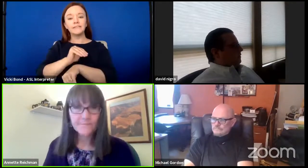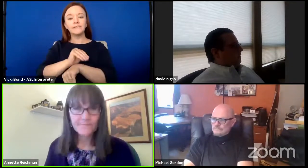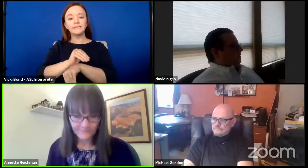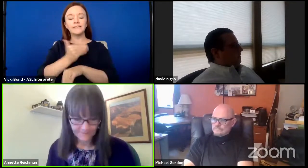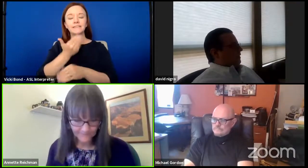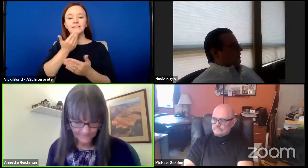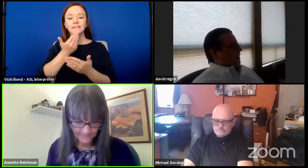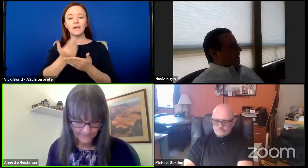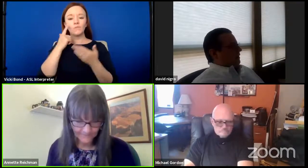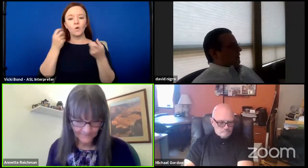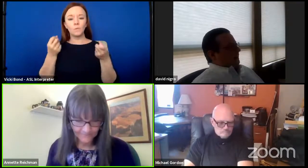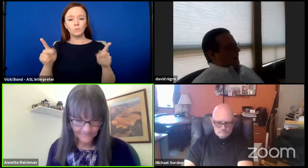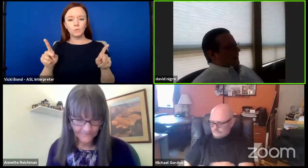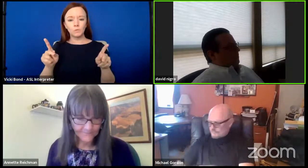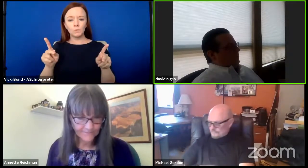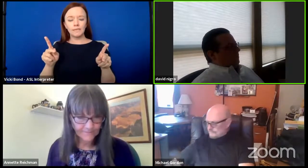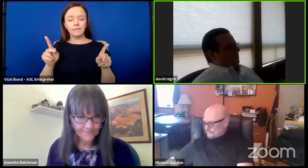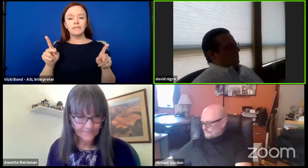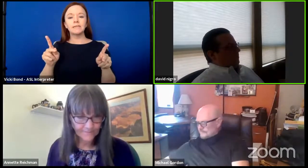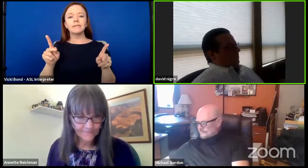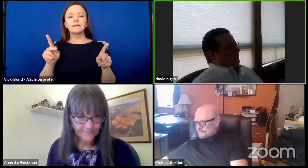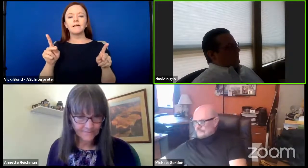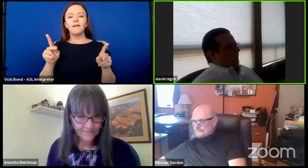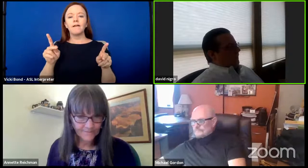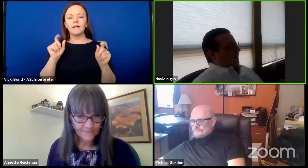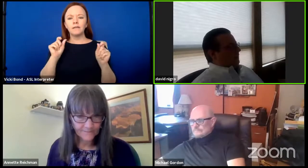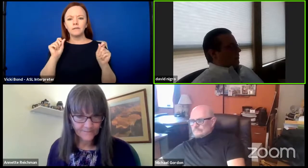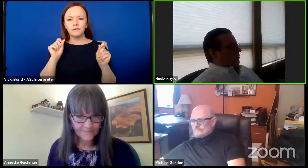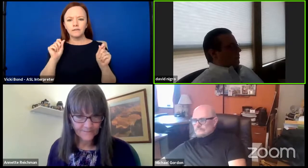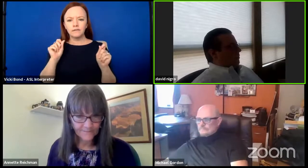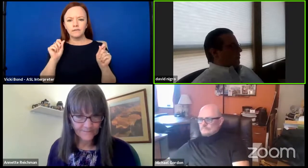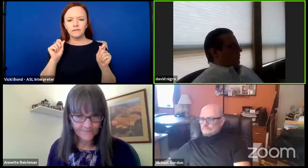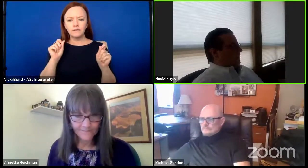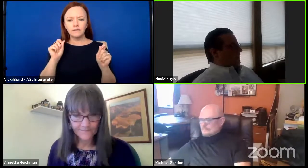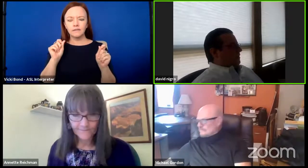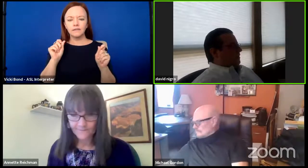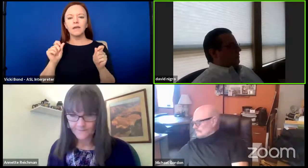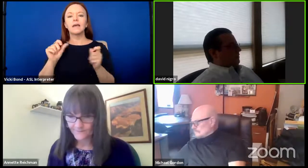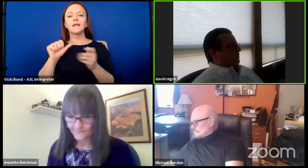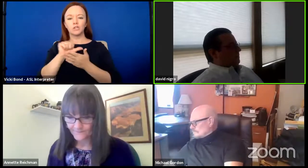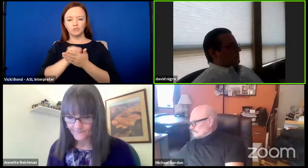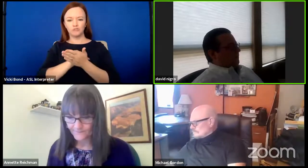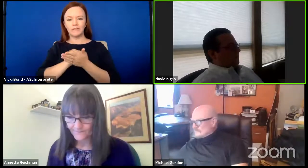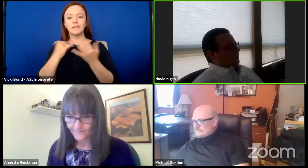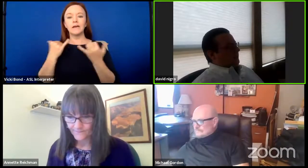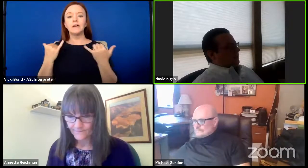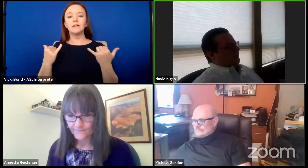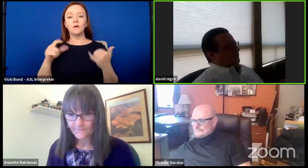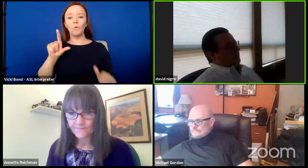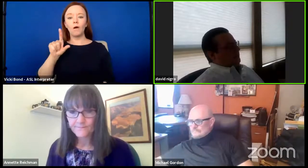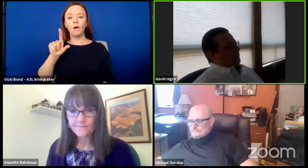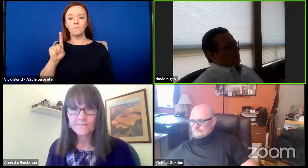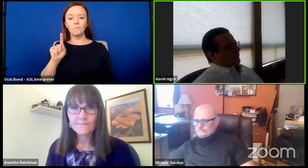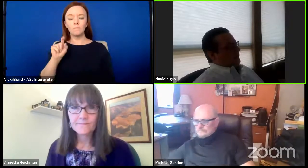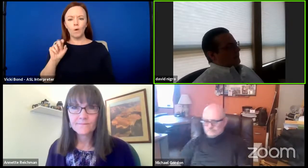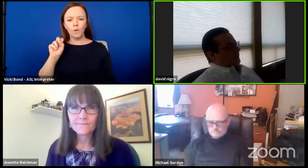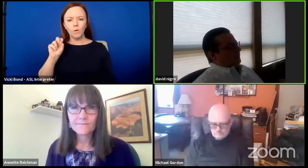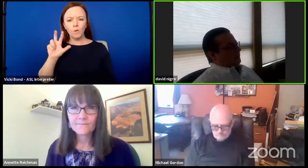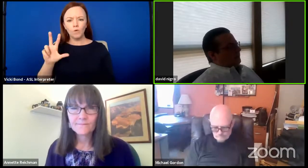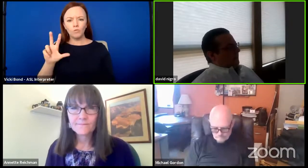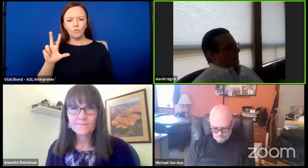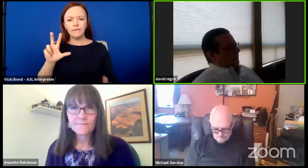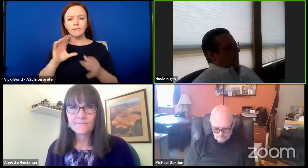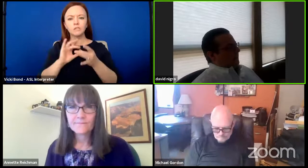opportunity. In the AT report presented tonight, 1.03, there is specific mention that AT for VI